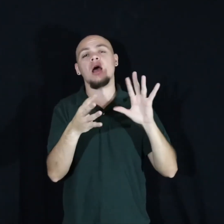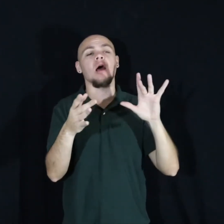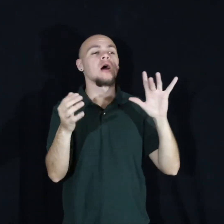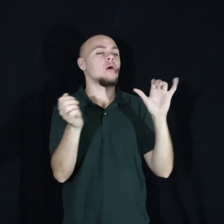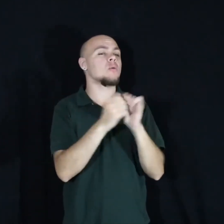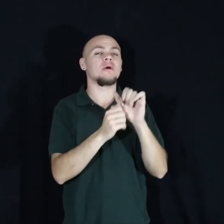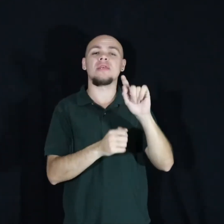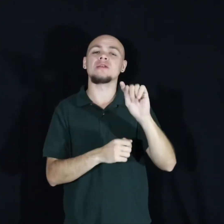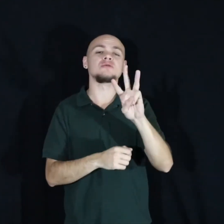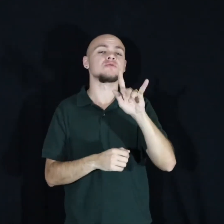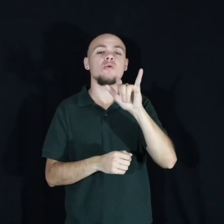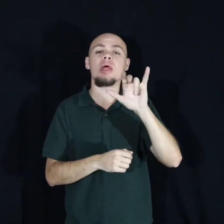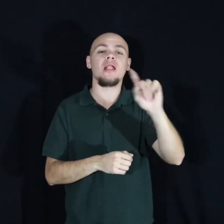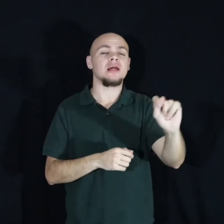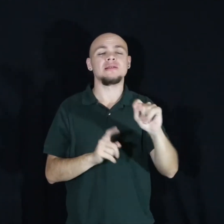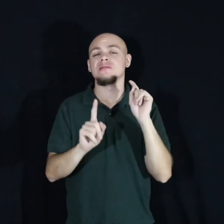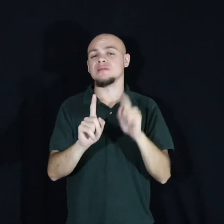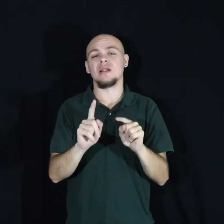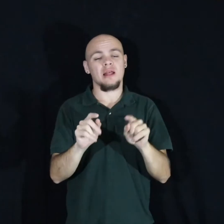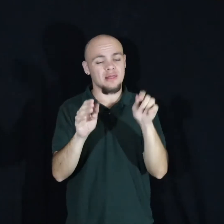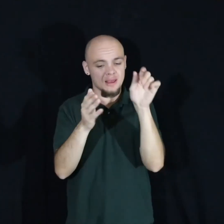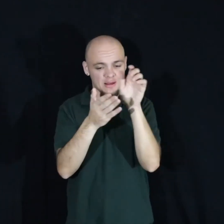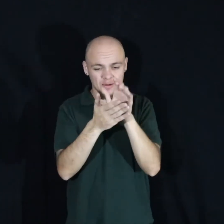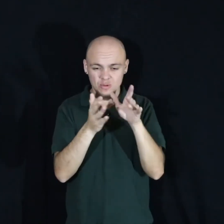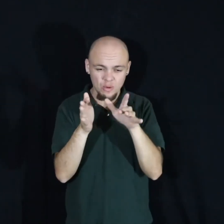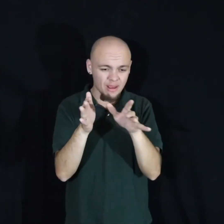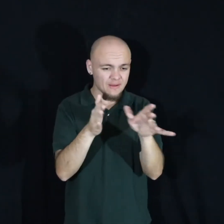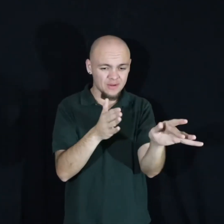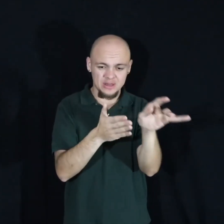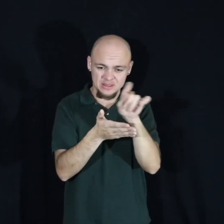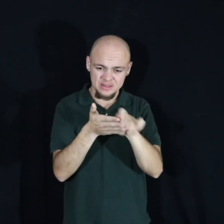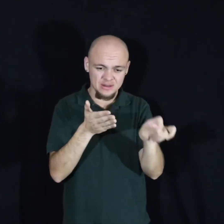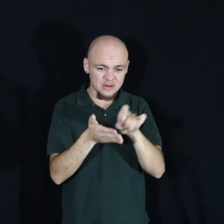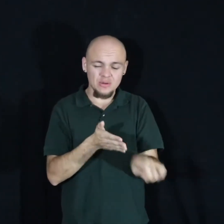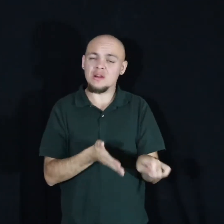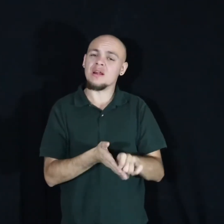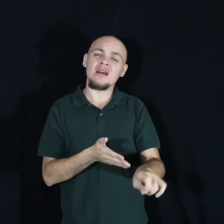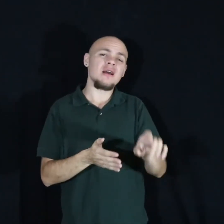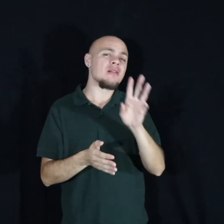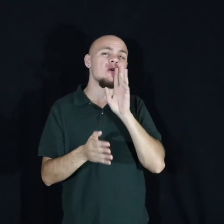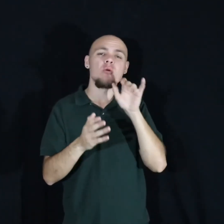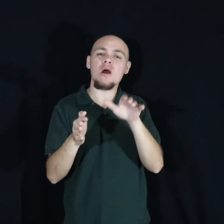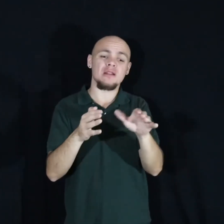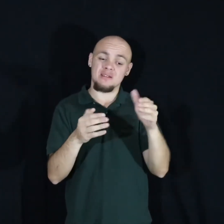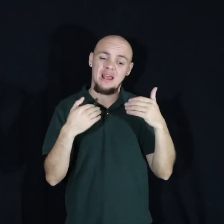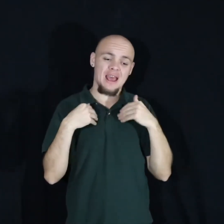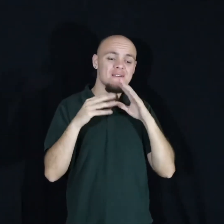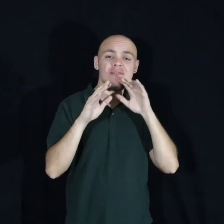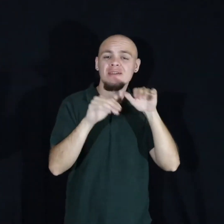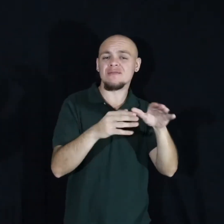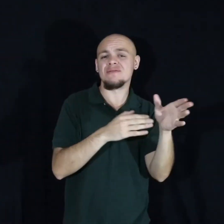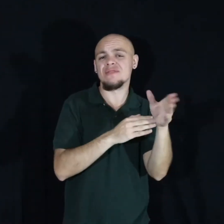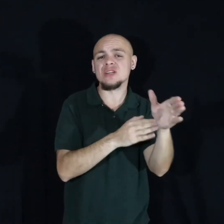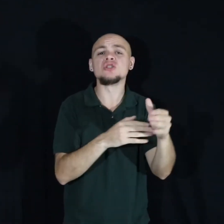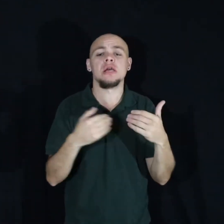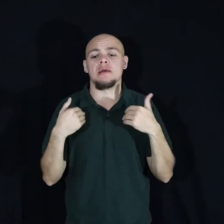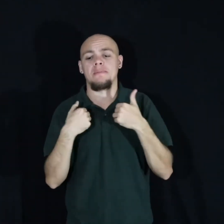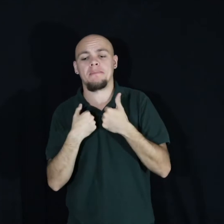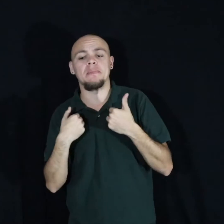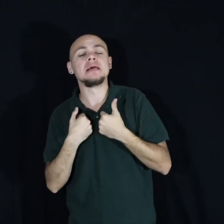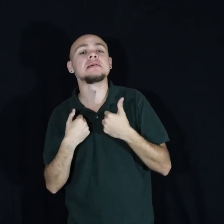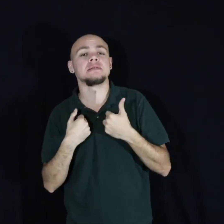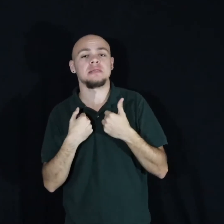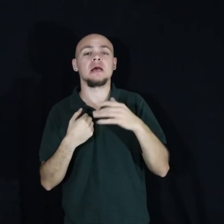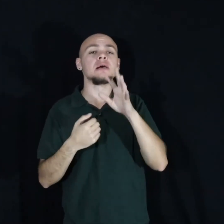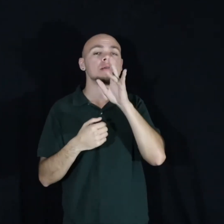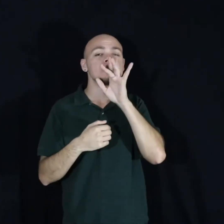strung phrases into lines that mapped out the rivers, and day five, he filled those rivers with fish and the land with beasts that trembled as his spoken